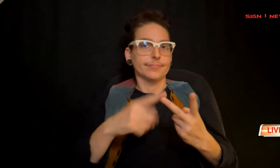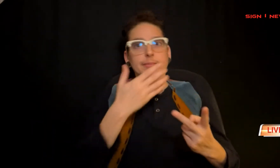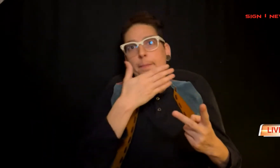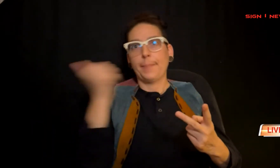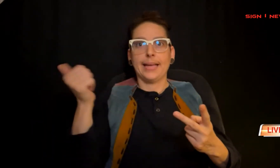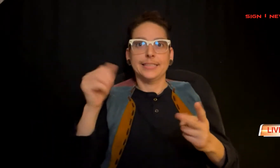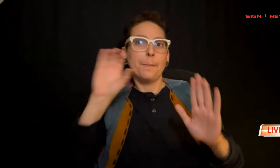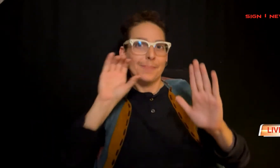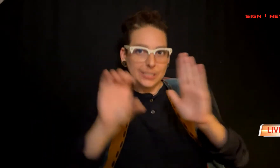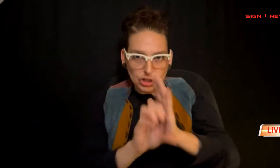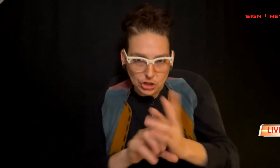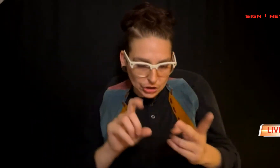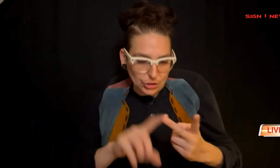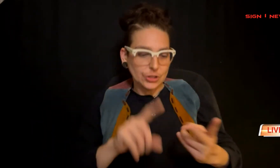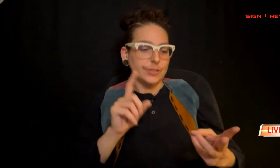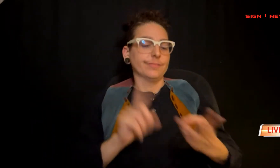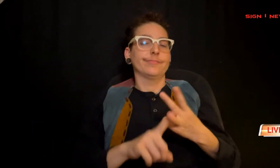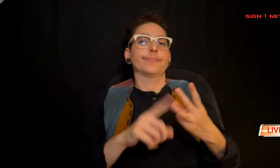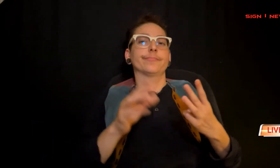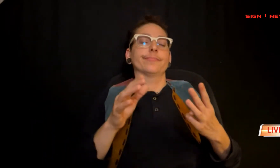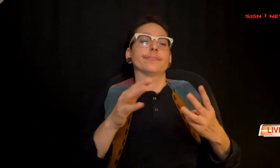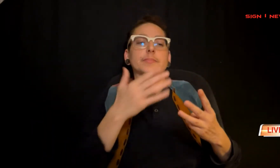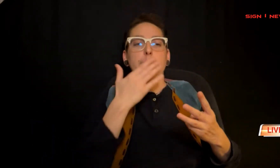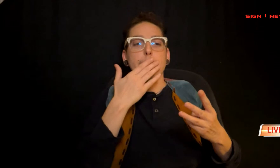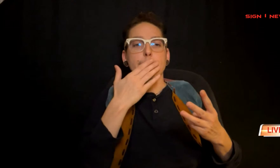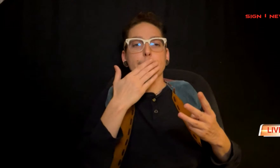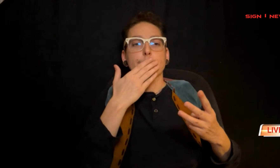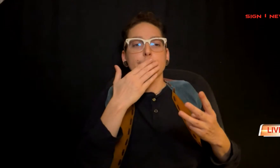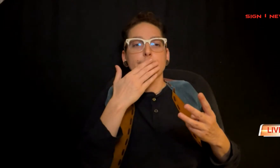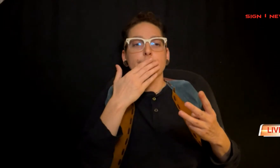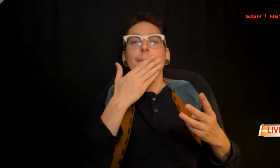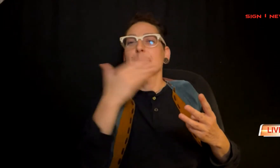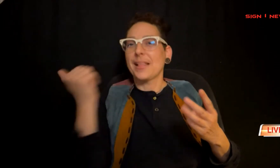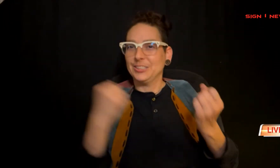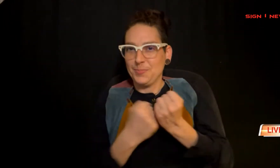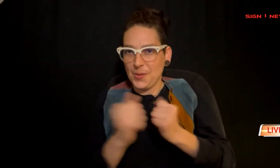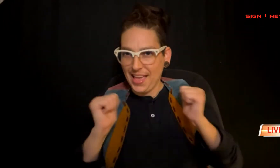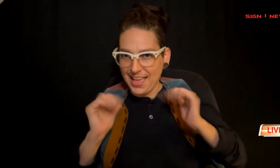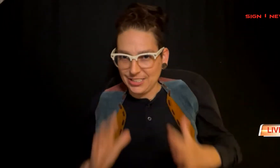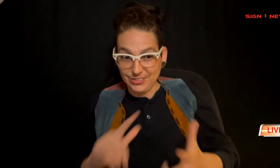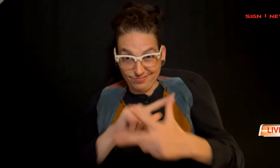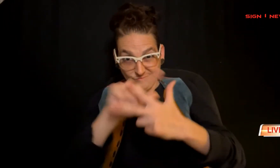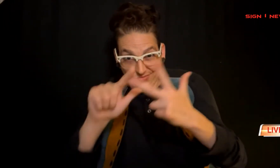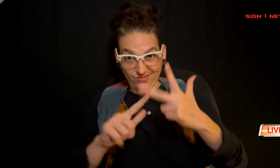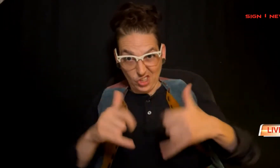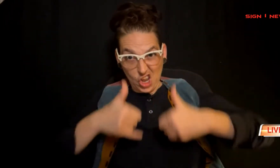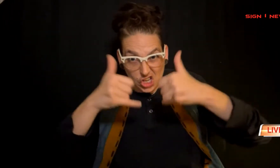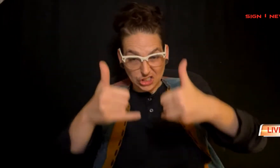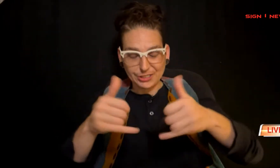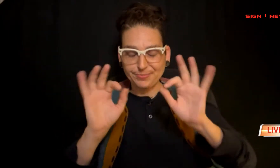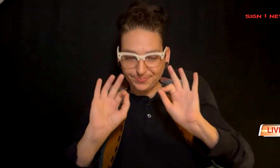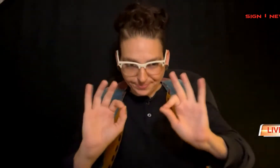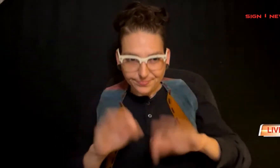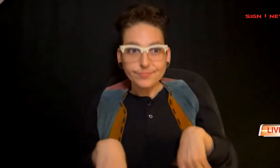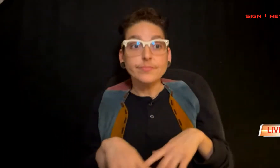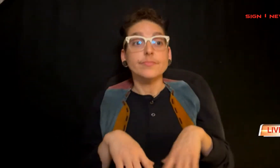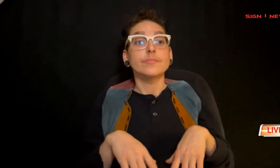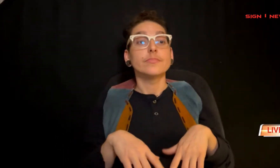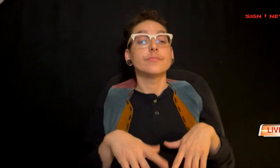remember she adapted the screenplay. She got it for Best Picture, Best Adaptive Screenplay, Best Supporting Actor. Remember they won the 3 awards, the